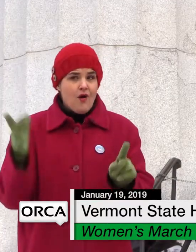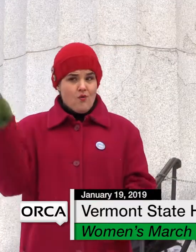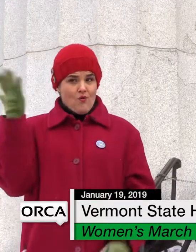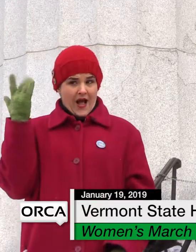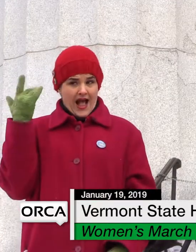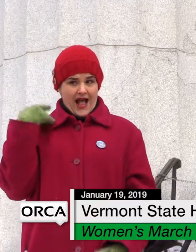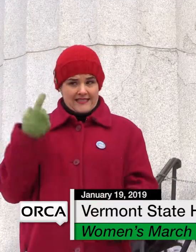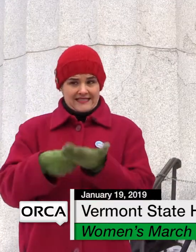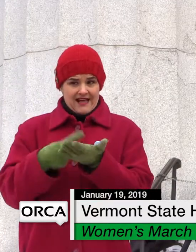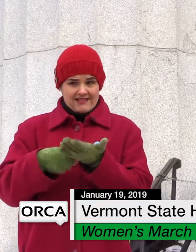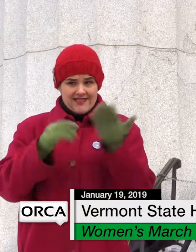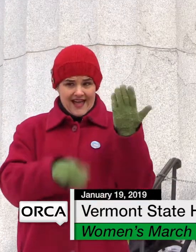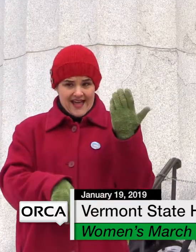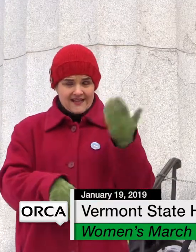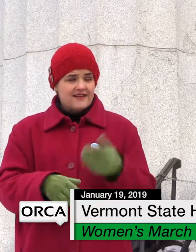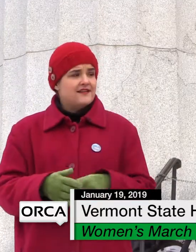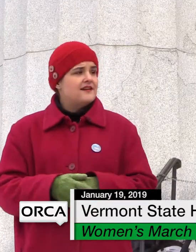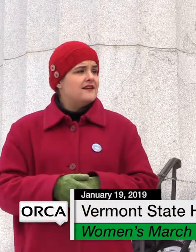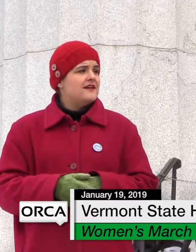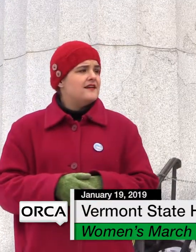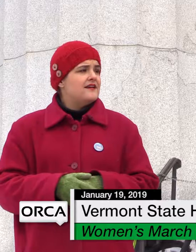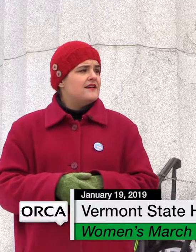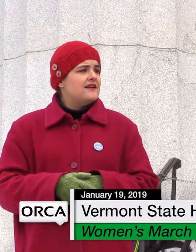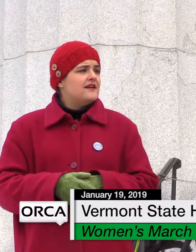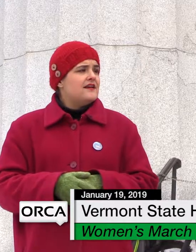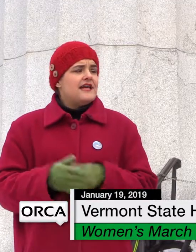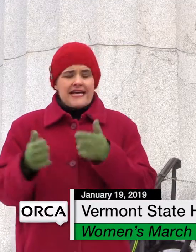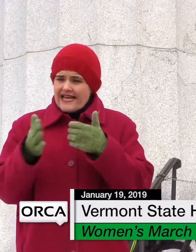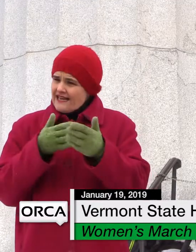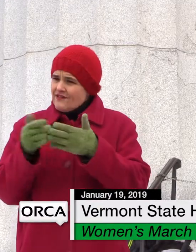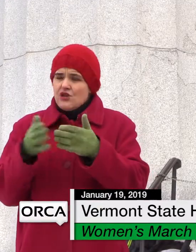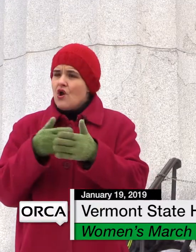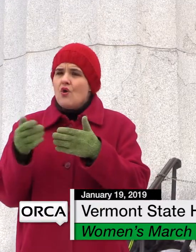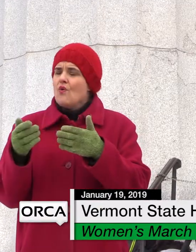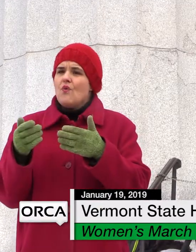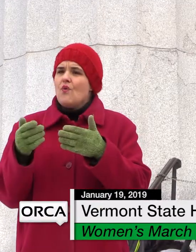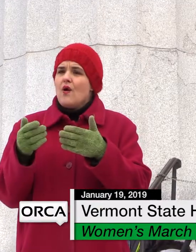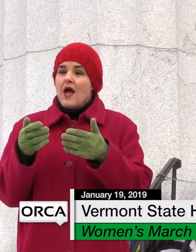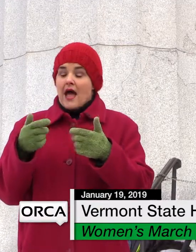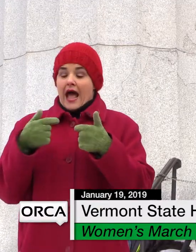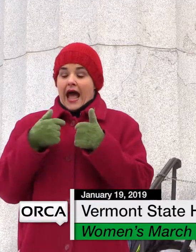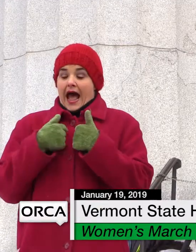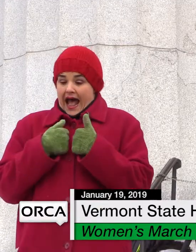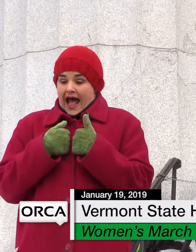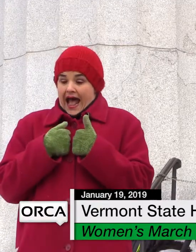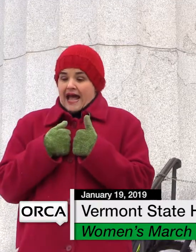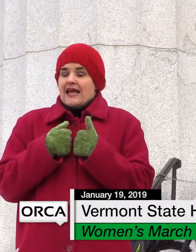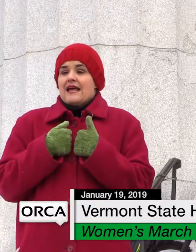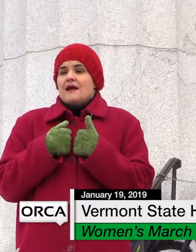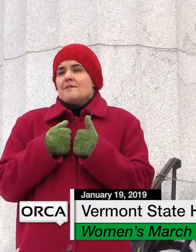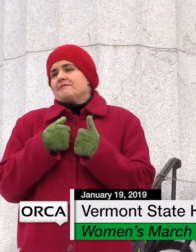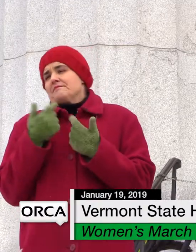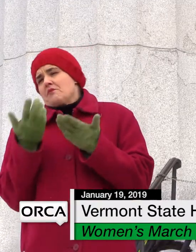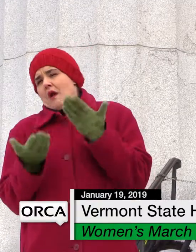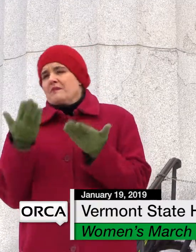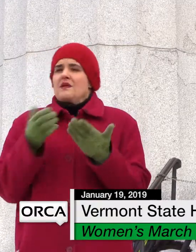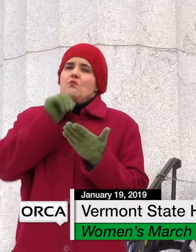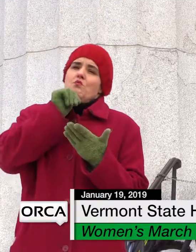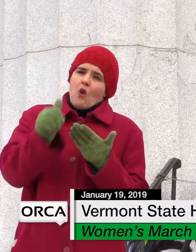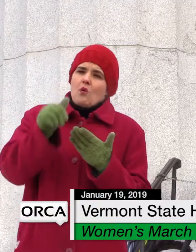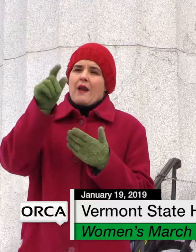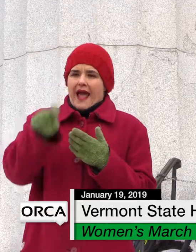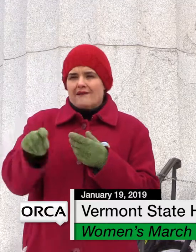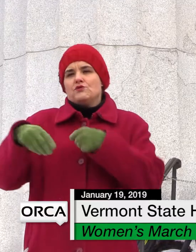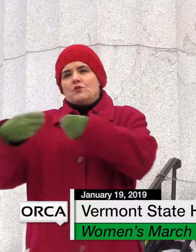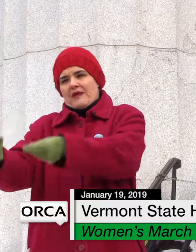bring it up today. Even though it is statistically unlikely that I personally will be in a situation where I